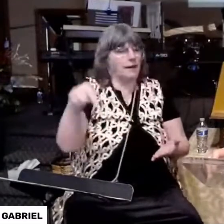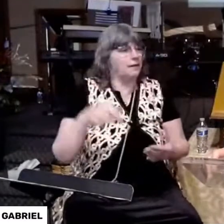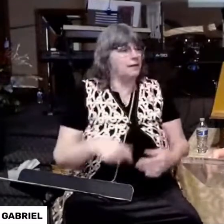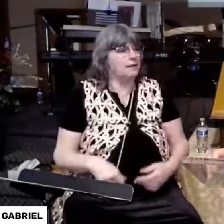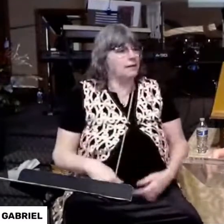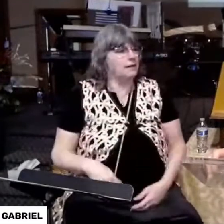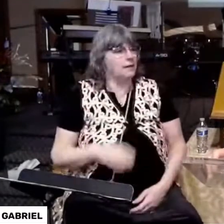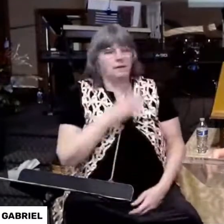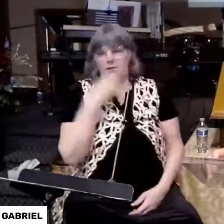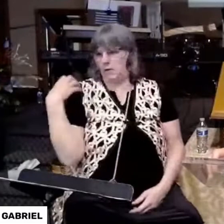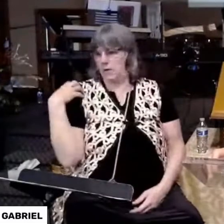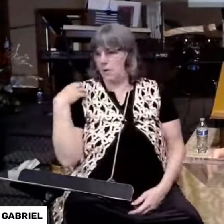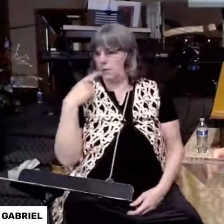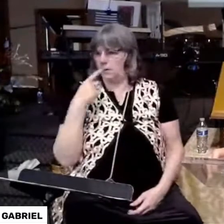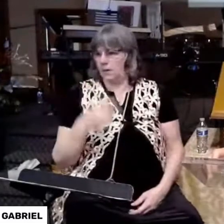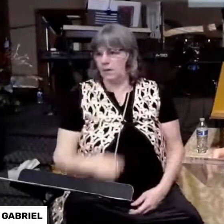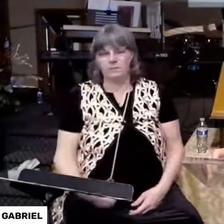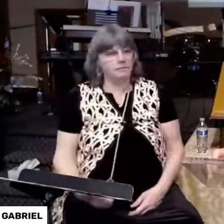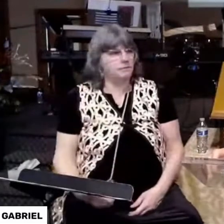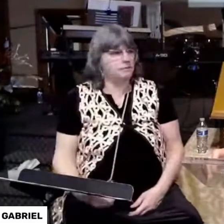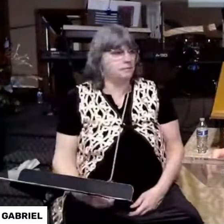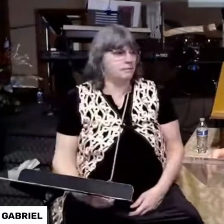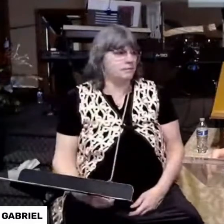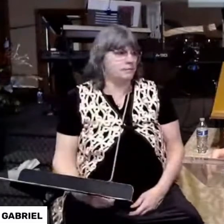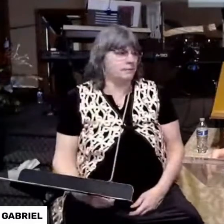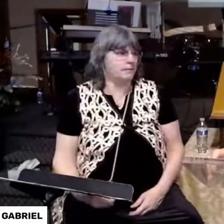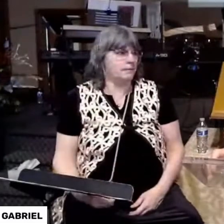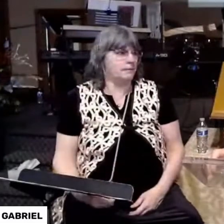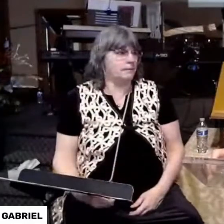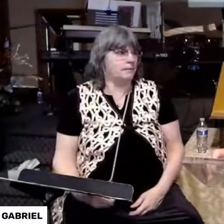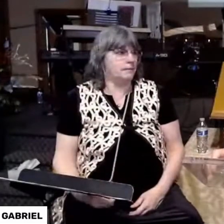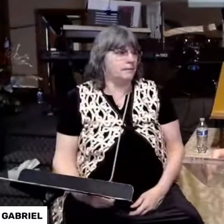And the captain answered, "Well, you know,